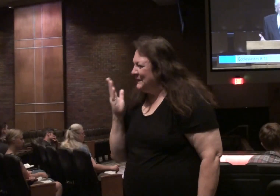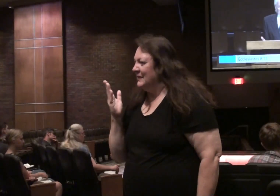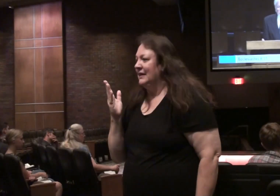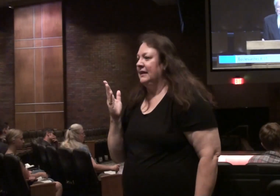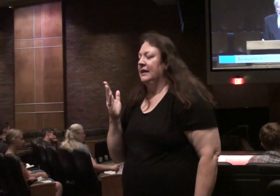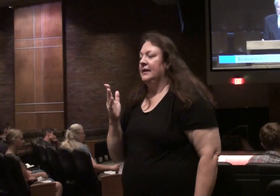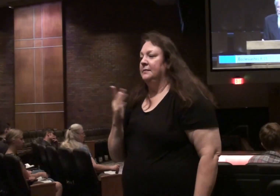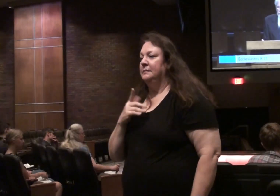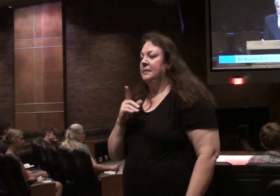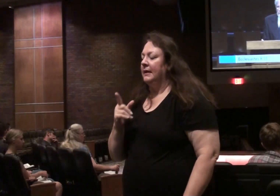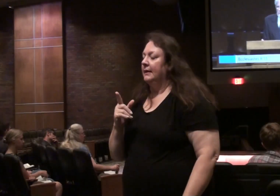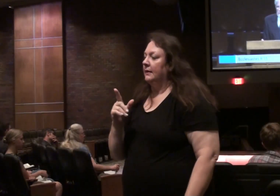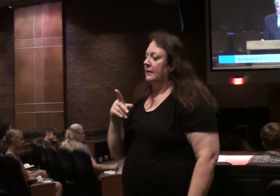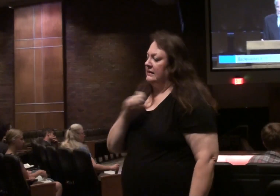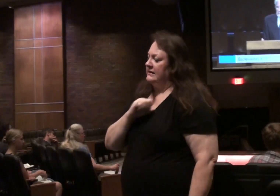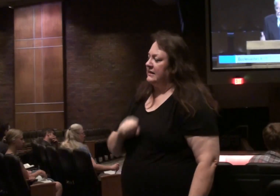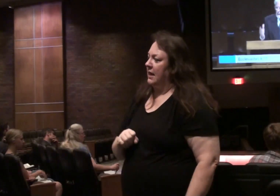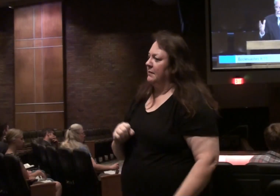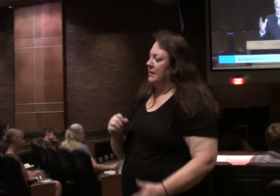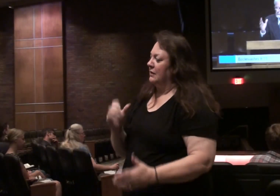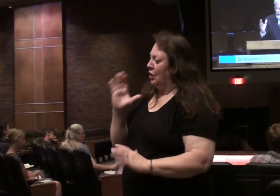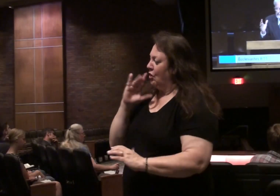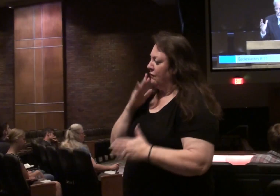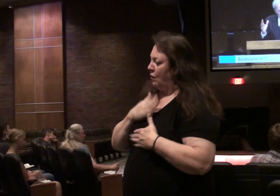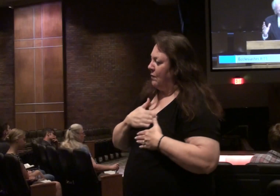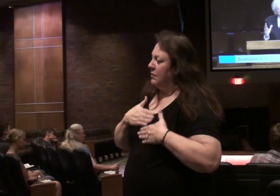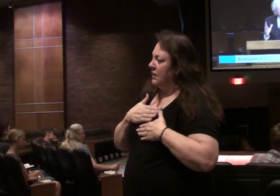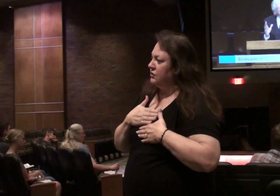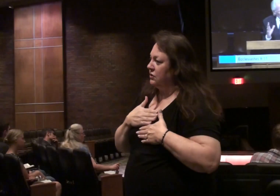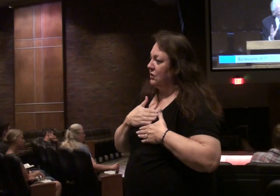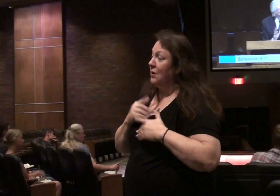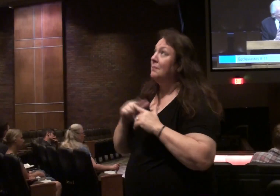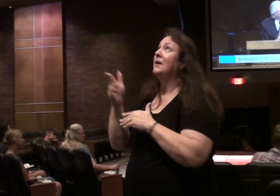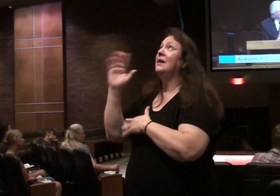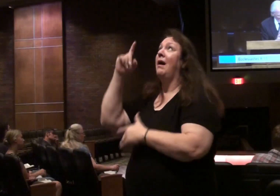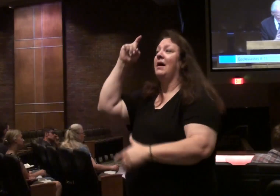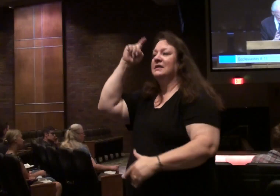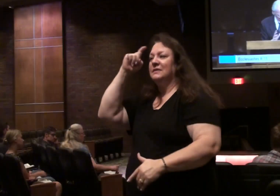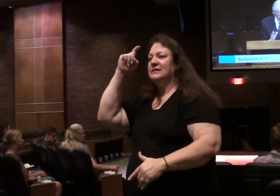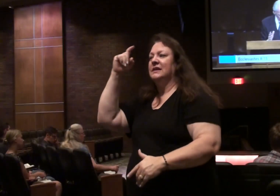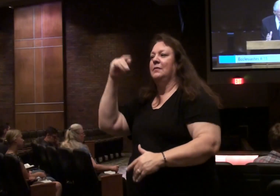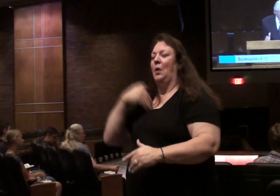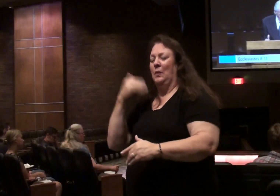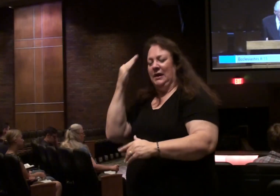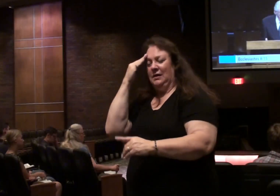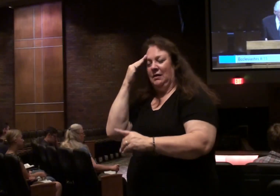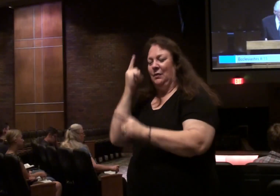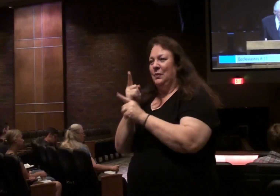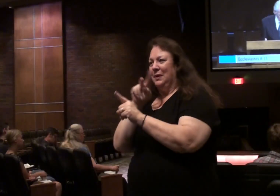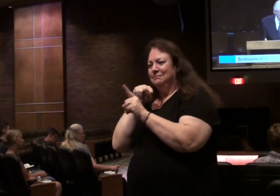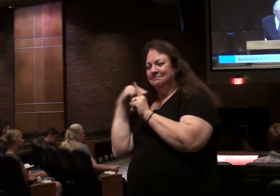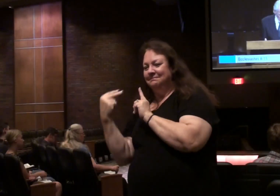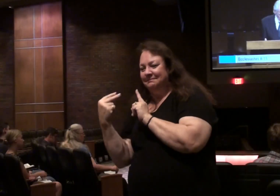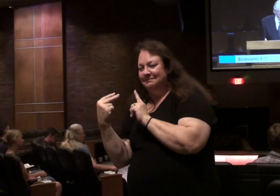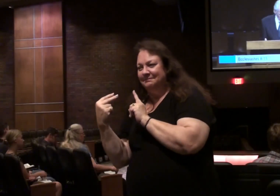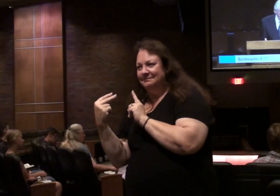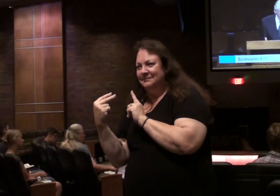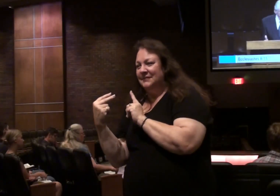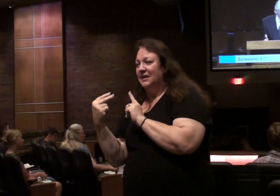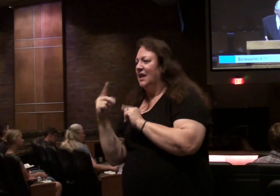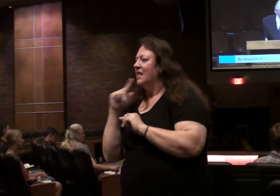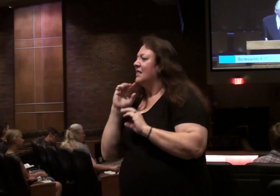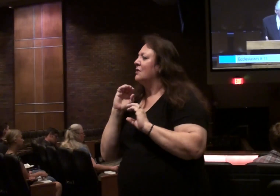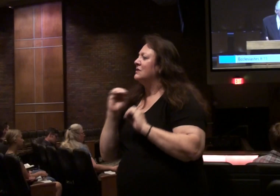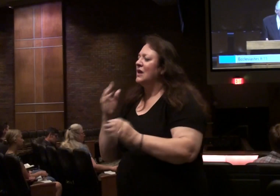But he commends pleasure. But for us, with God's wisdom, we have it in perspective. I commended pleasure, for there